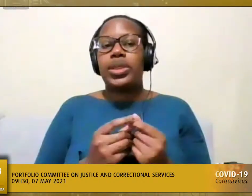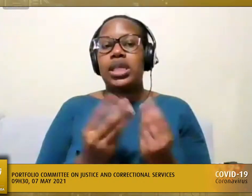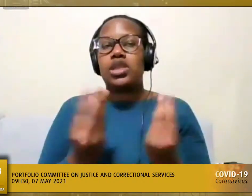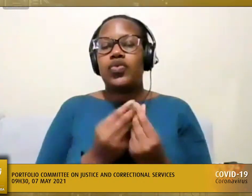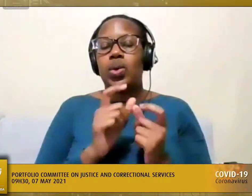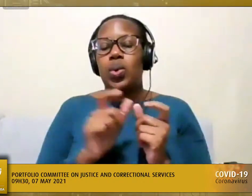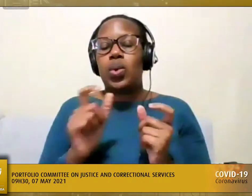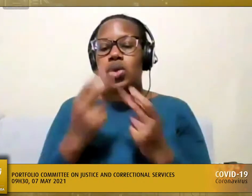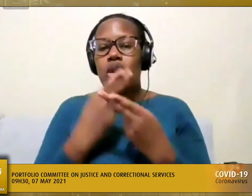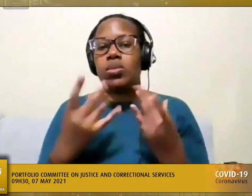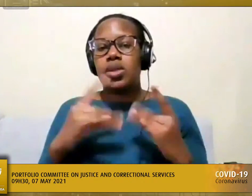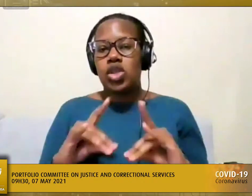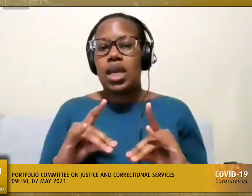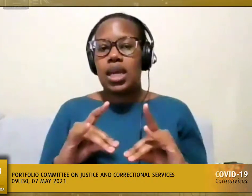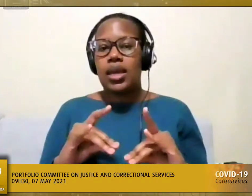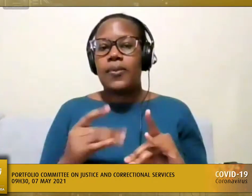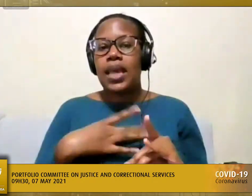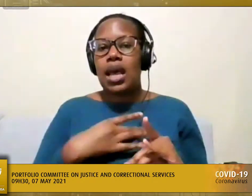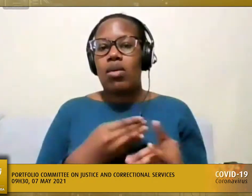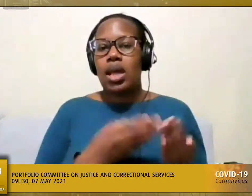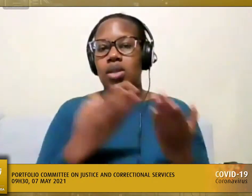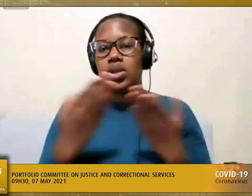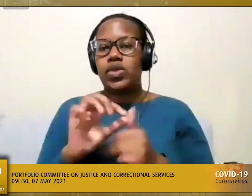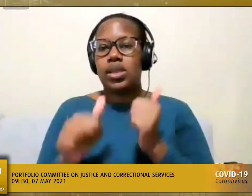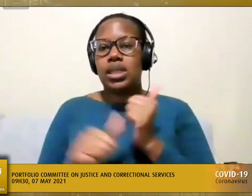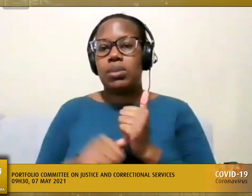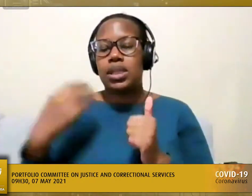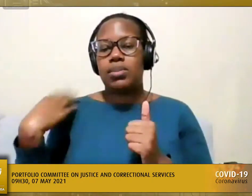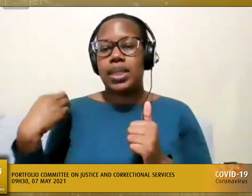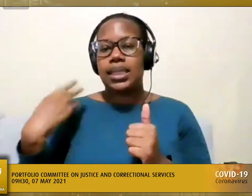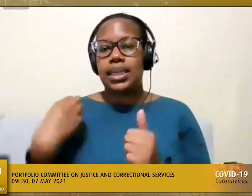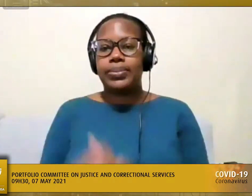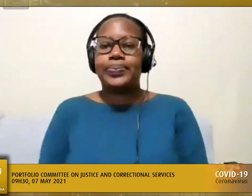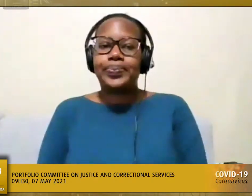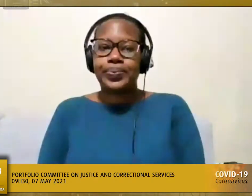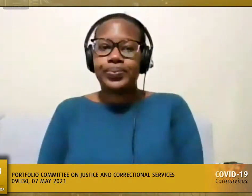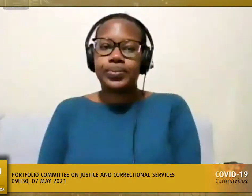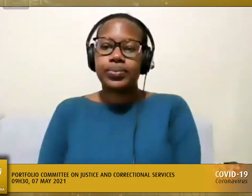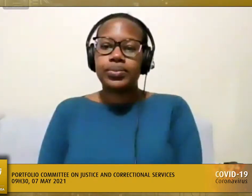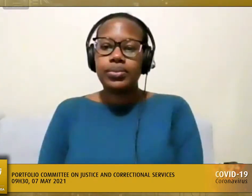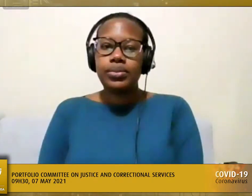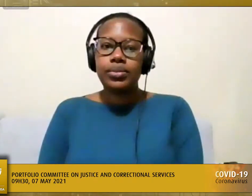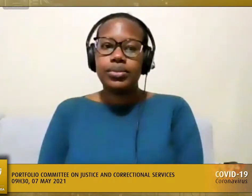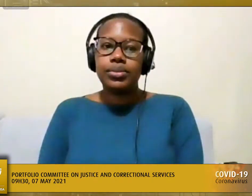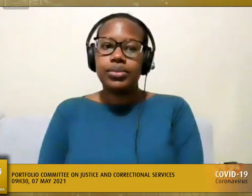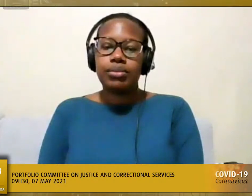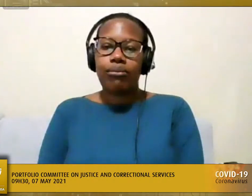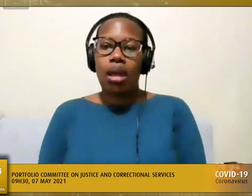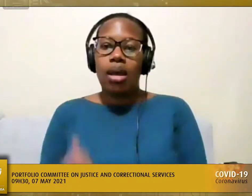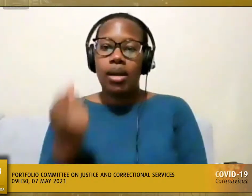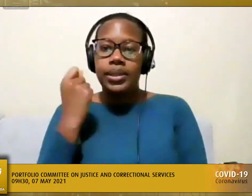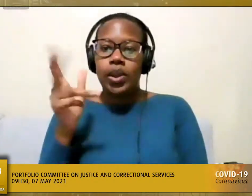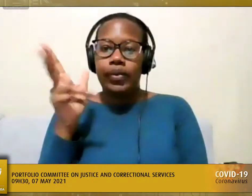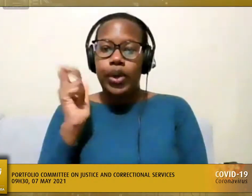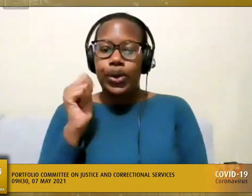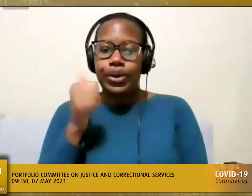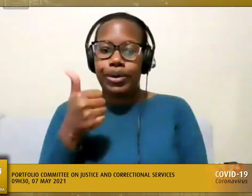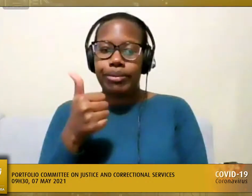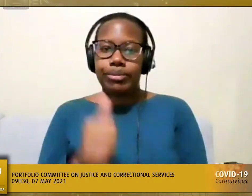Chef I would like to yield to the deputy minister okay yeah